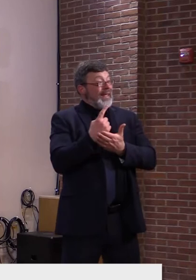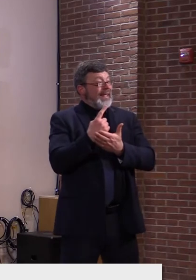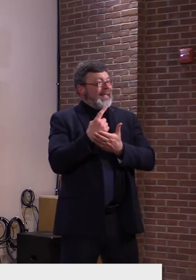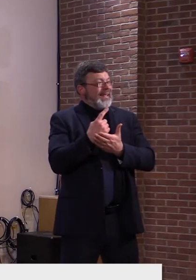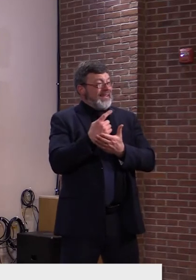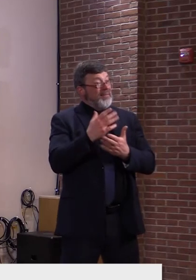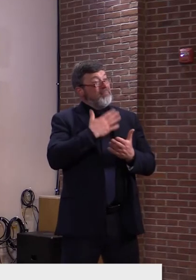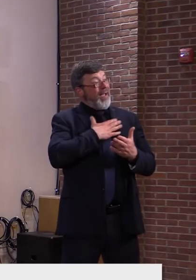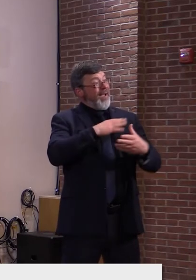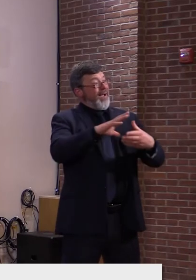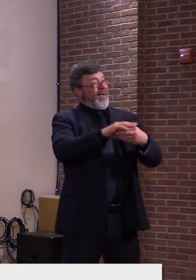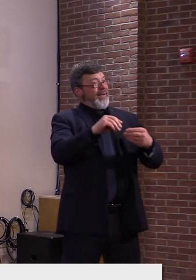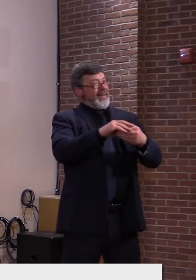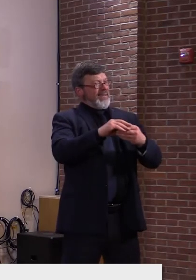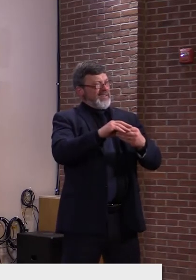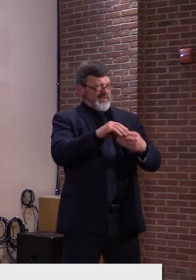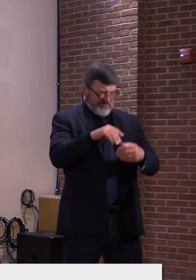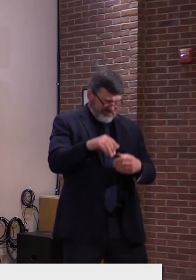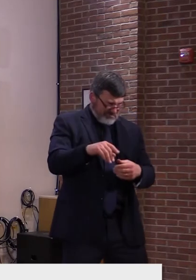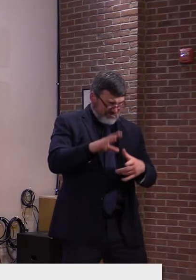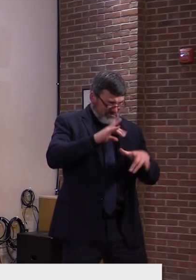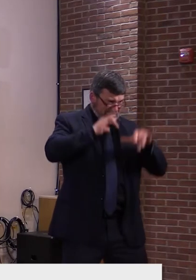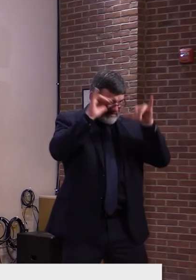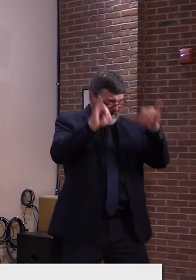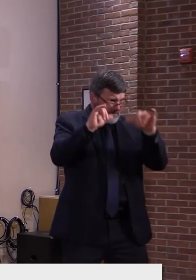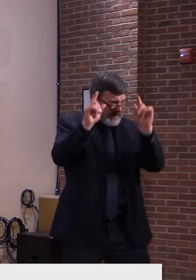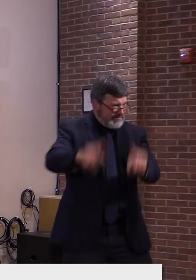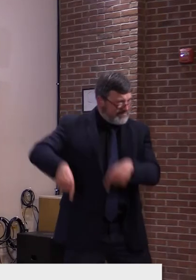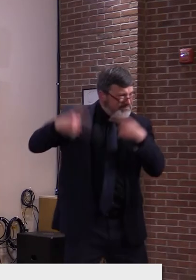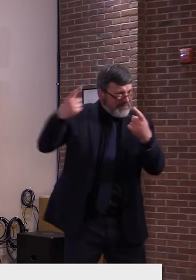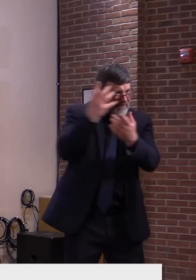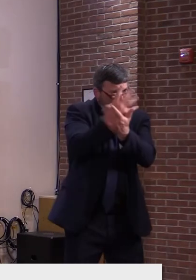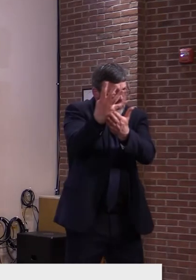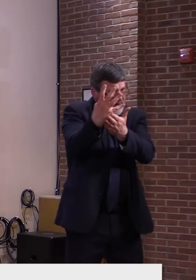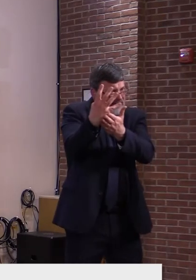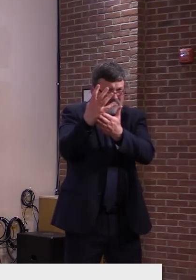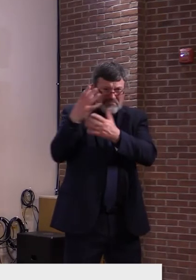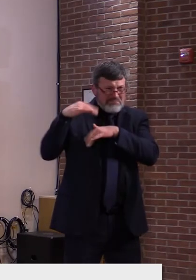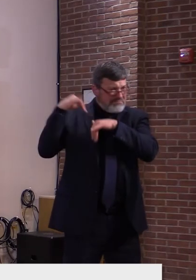last several months, shows that of those in the hospital,